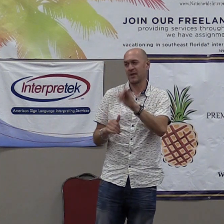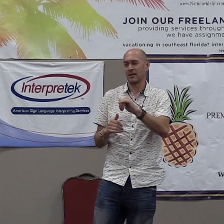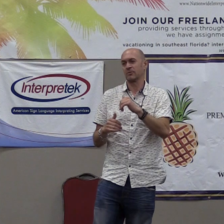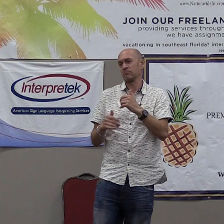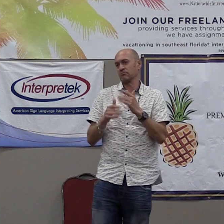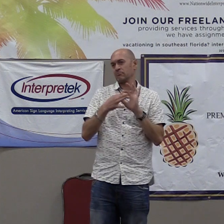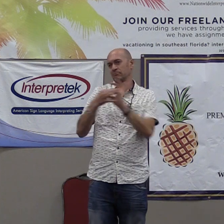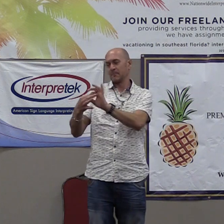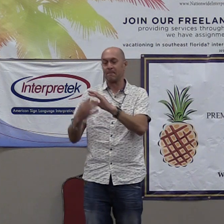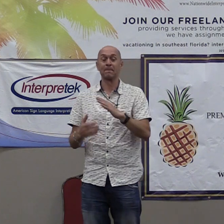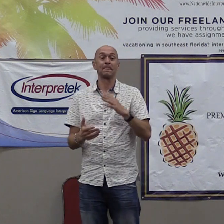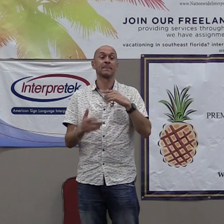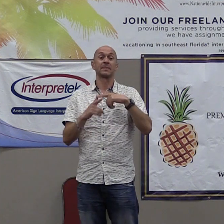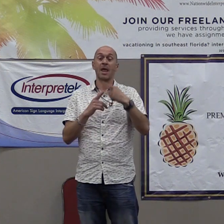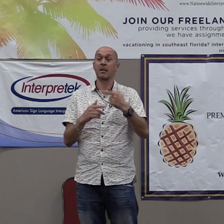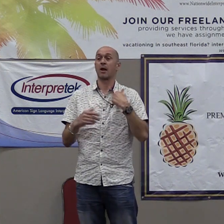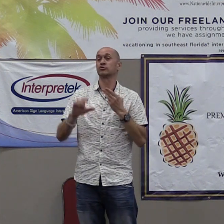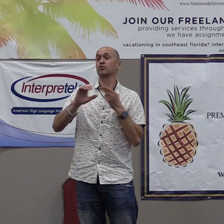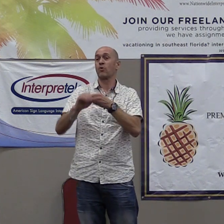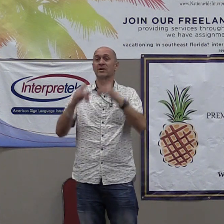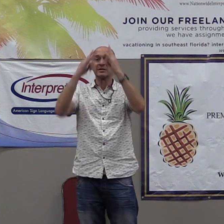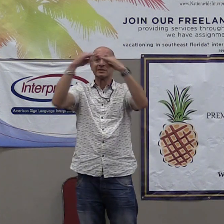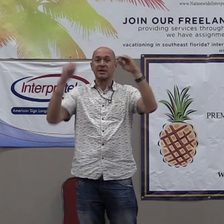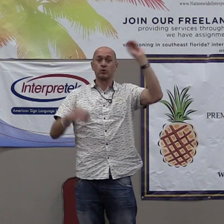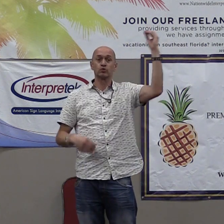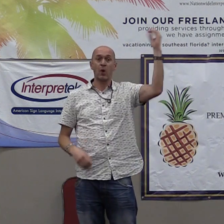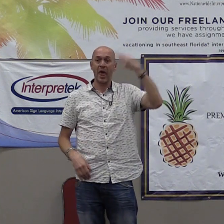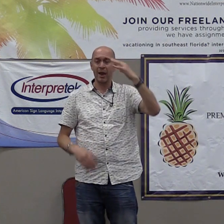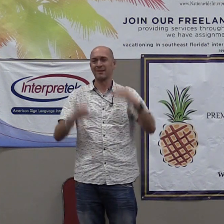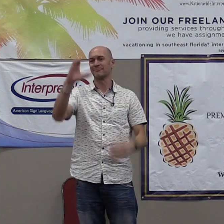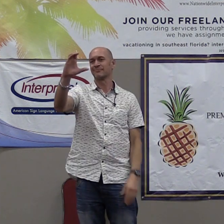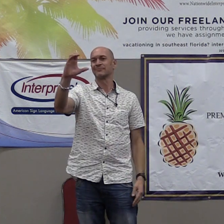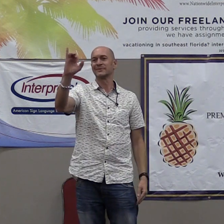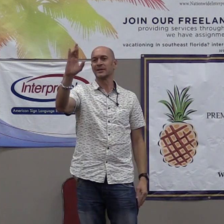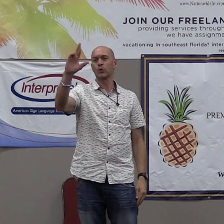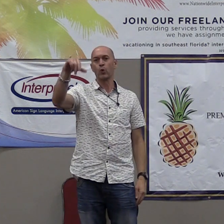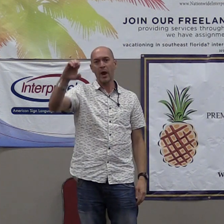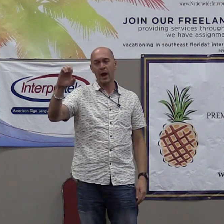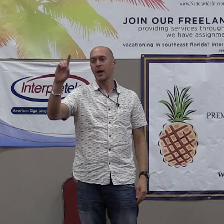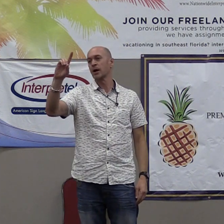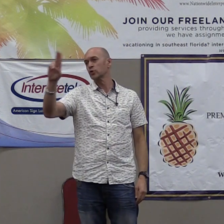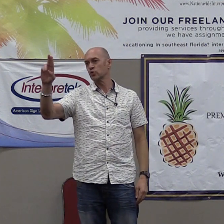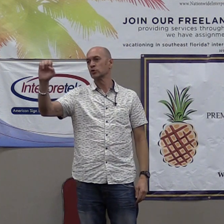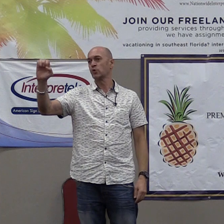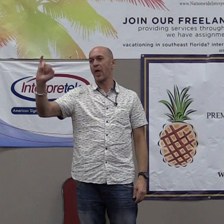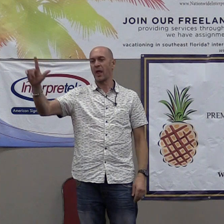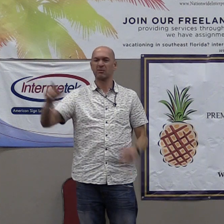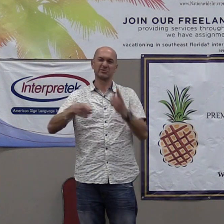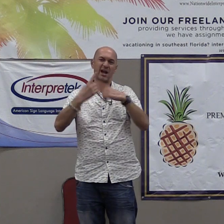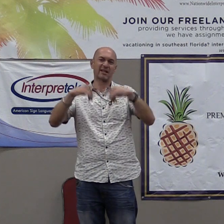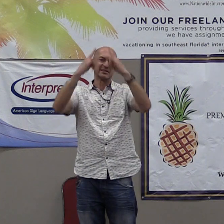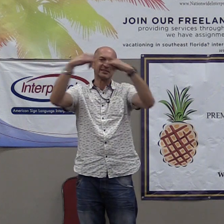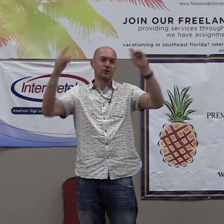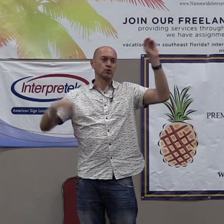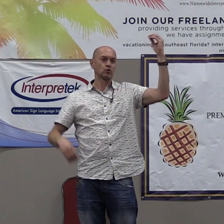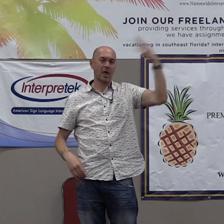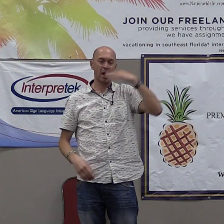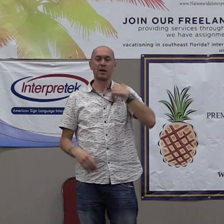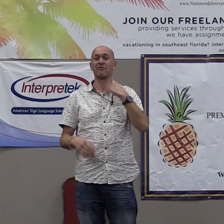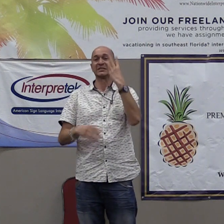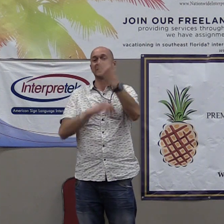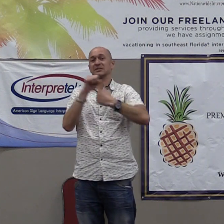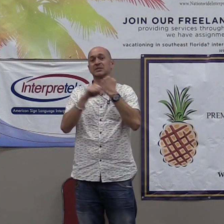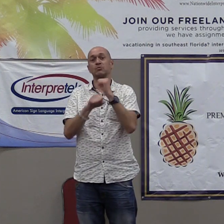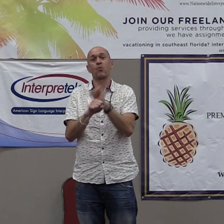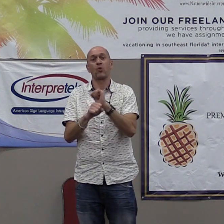of that and do some of that. Then I joined Cirque du Soleil. That's